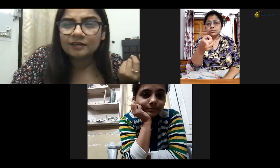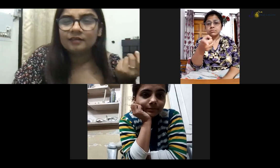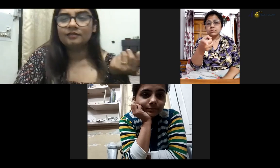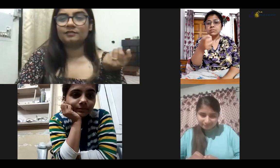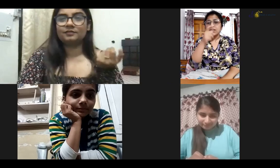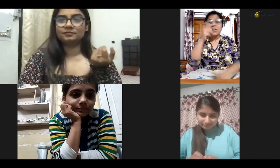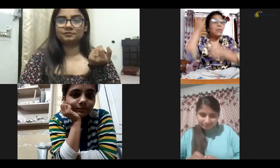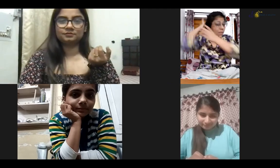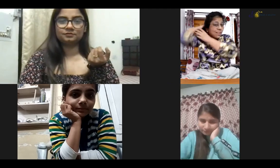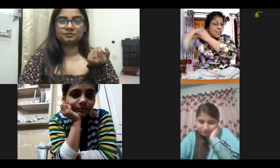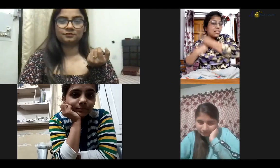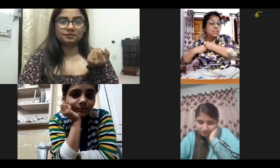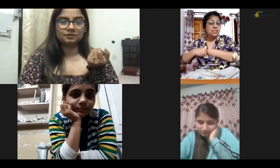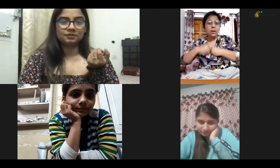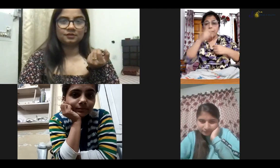sweater.